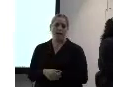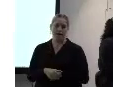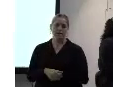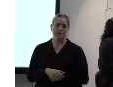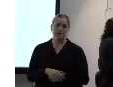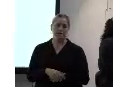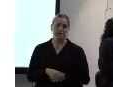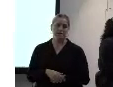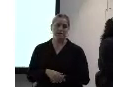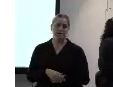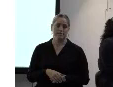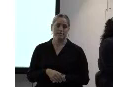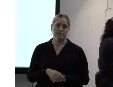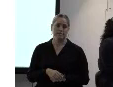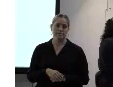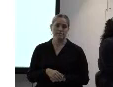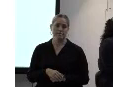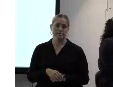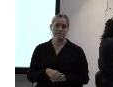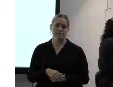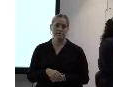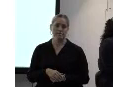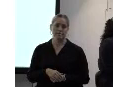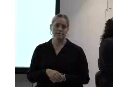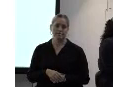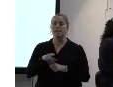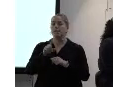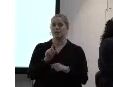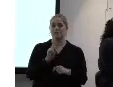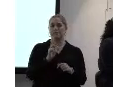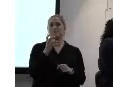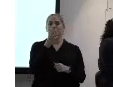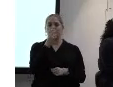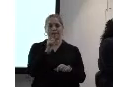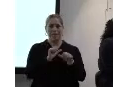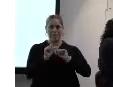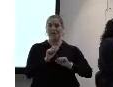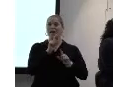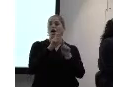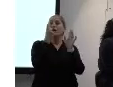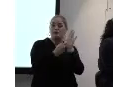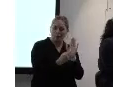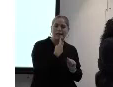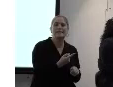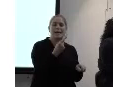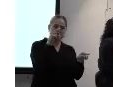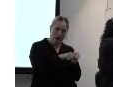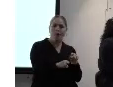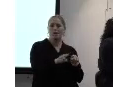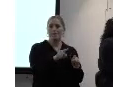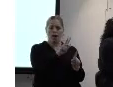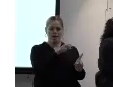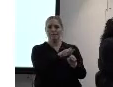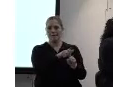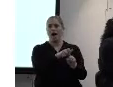they were in more general domains, so social skills and play, behavioural challenges, speech and